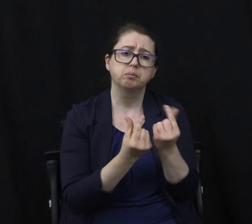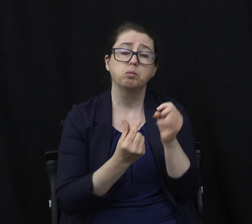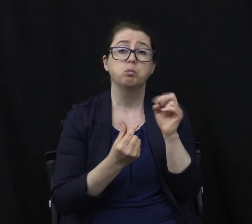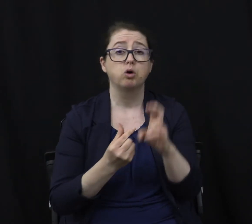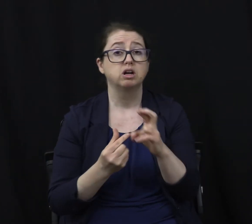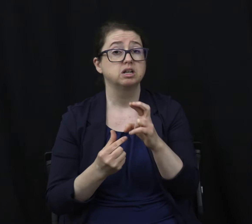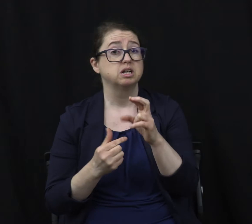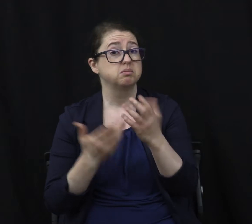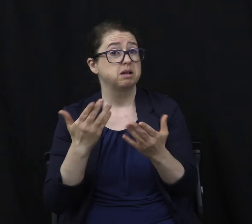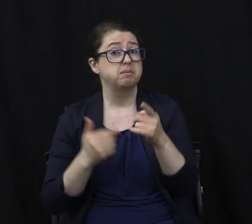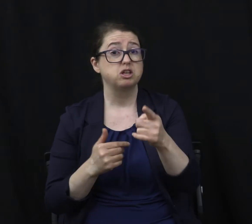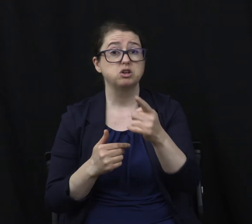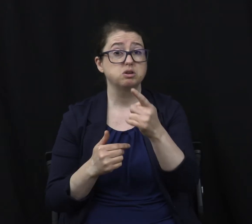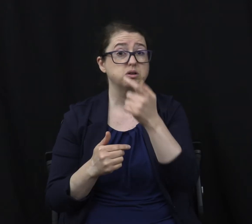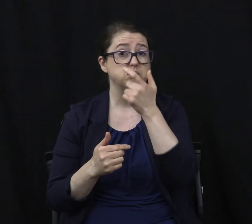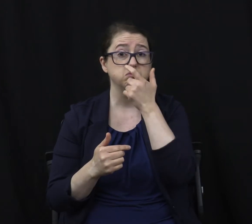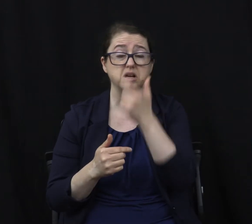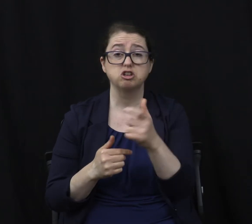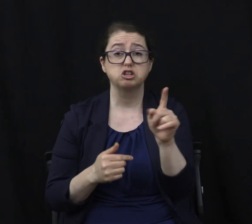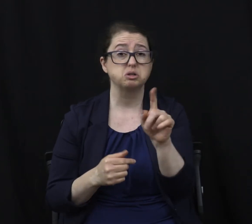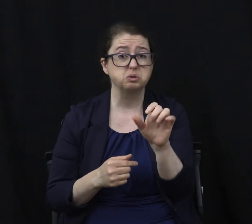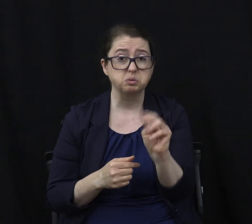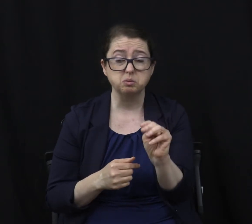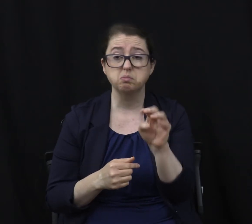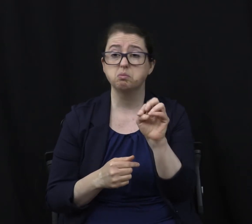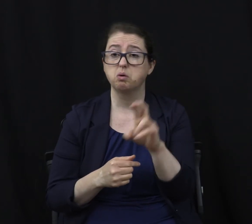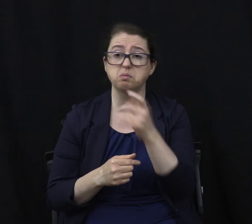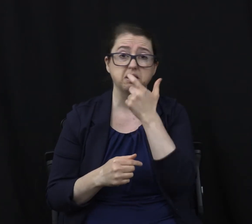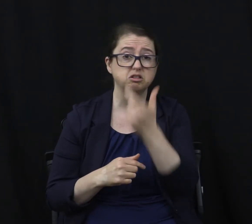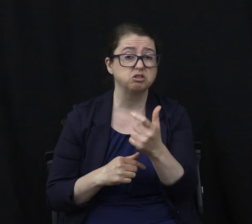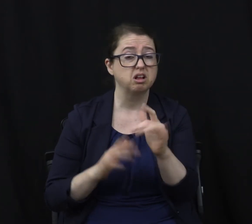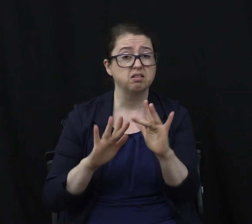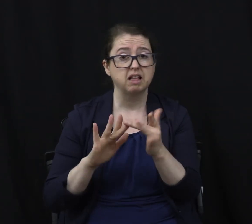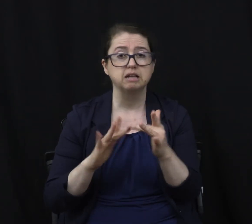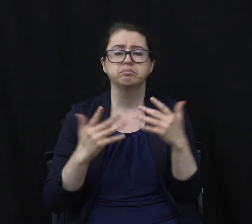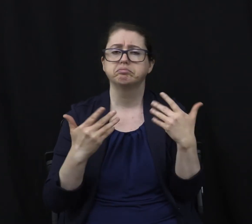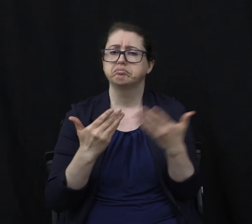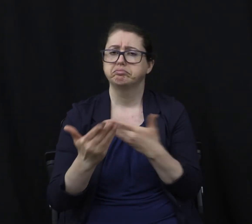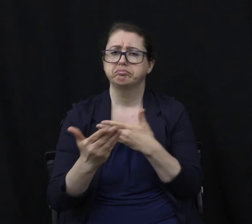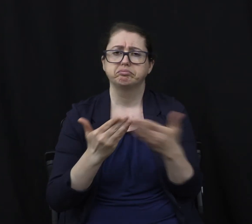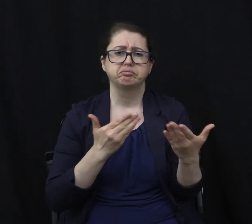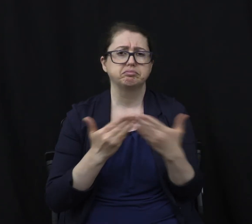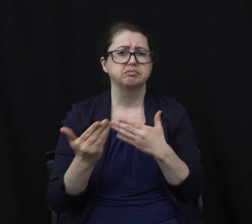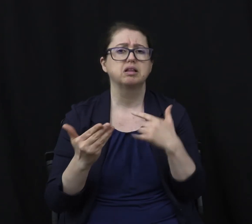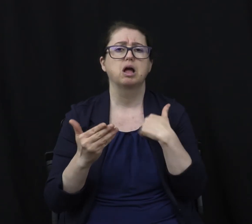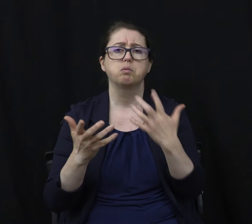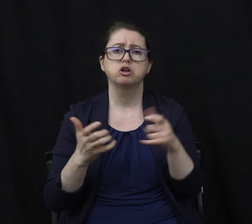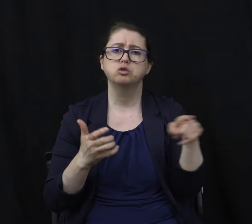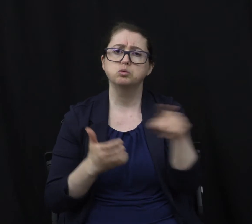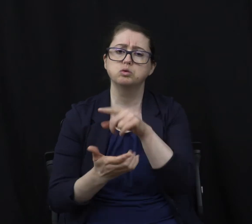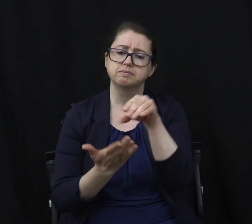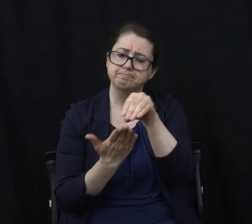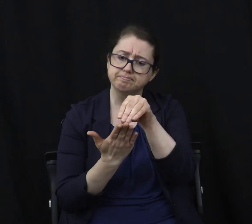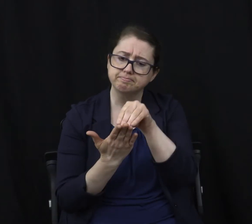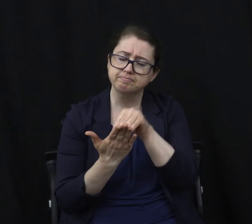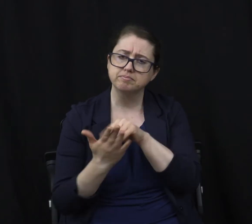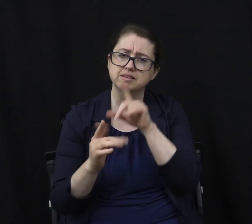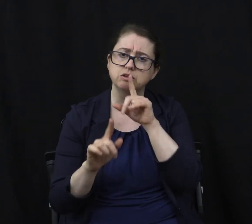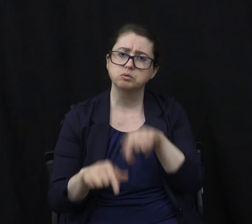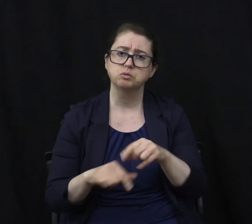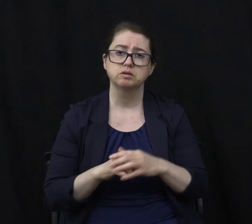call, I want to encourage you to write down your answers. You will also notice a section